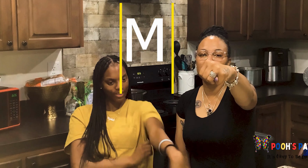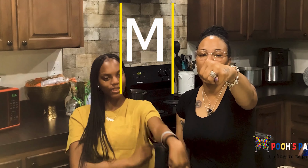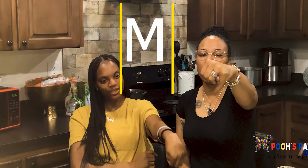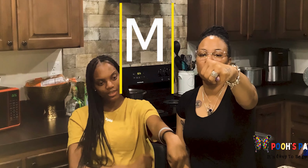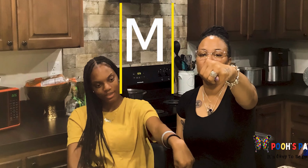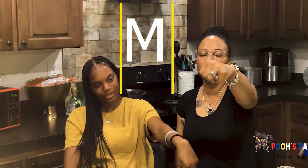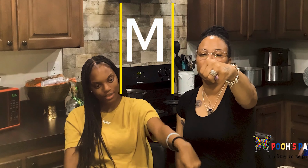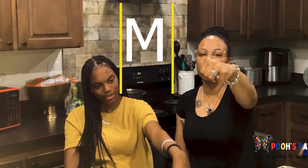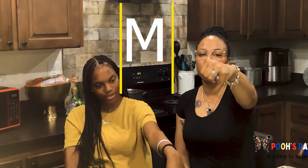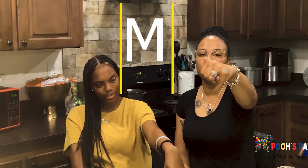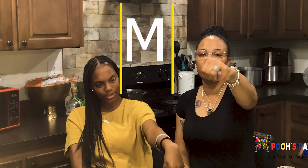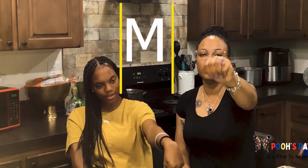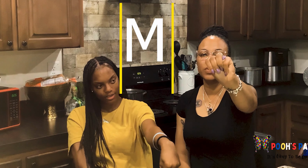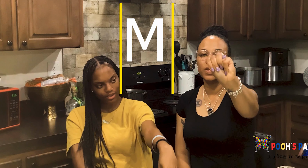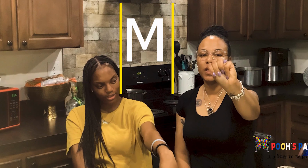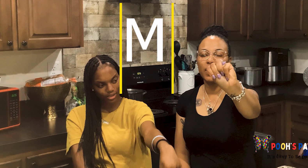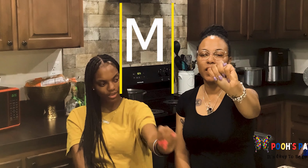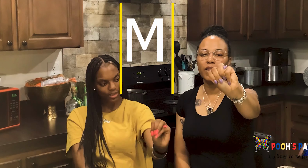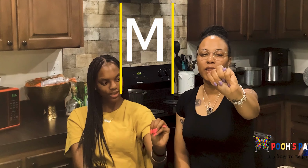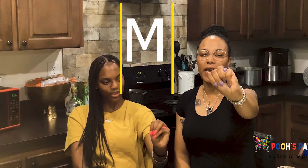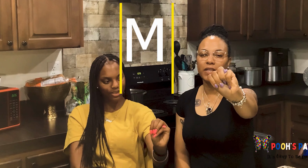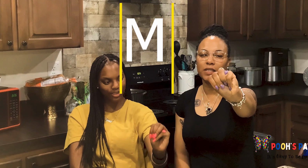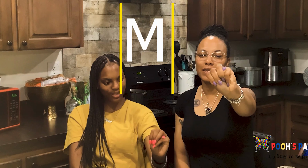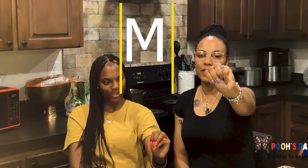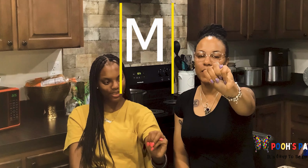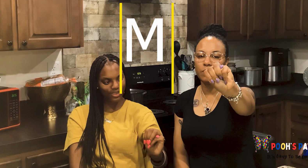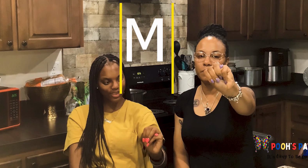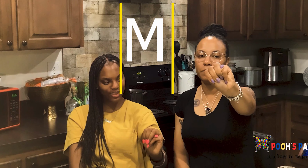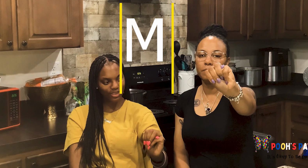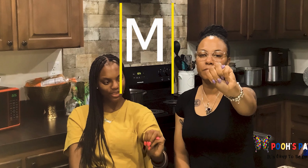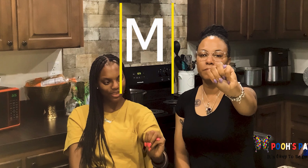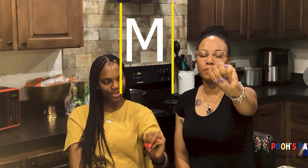out between the 2. That's an M.